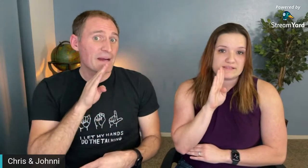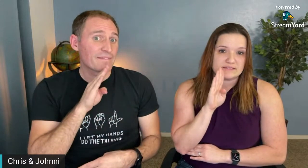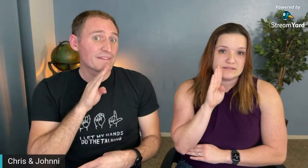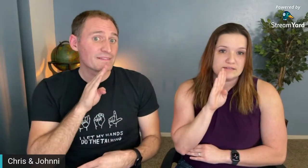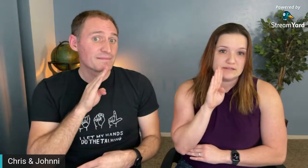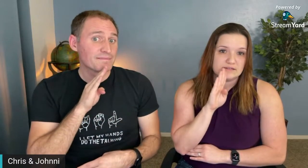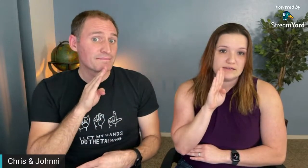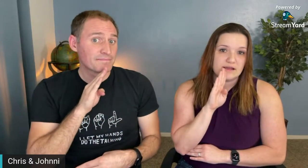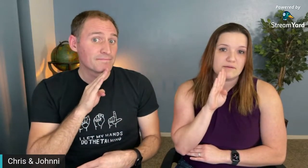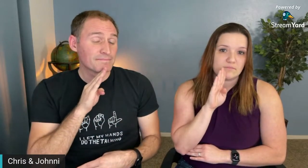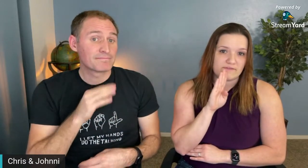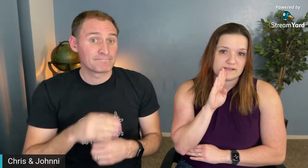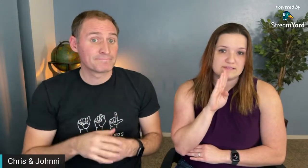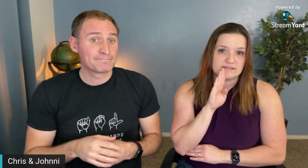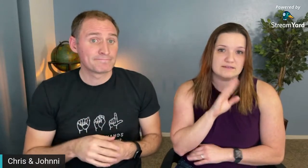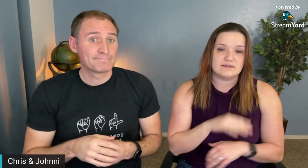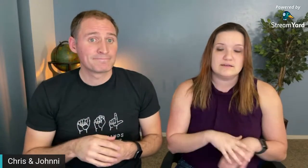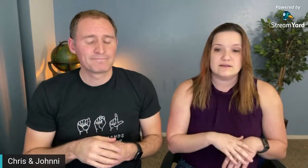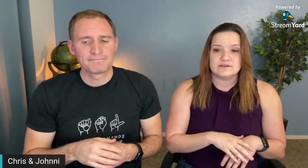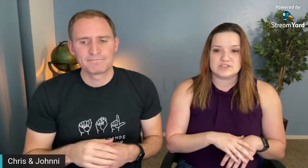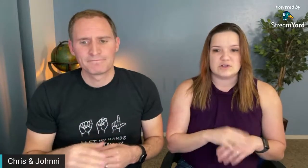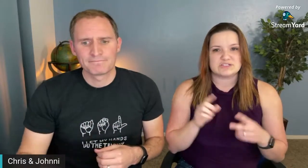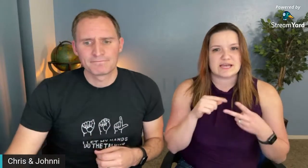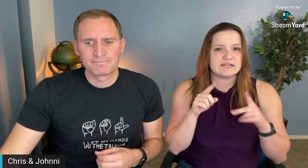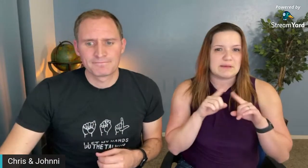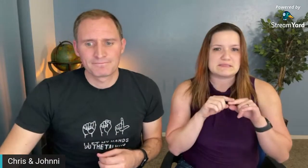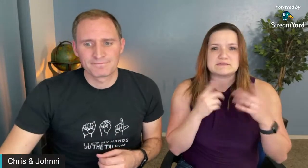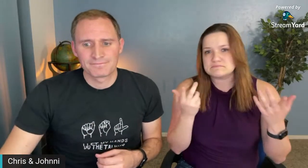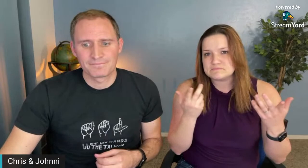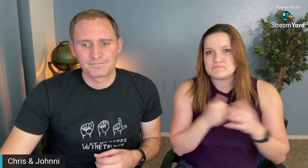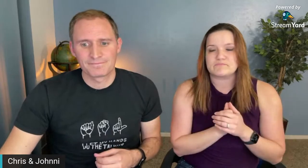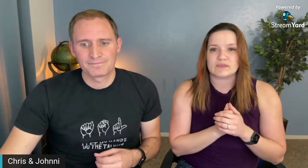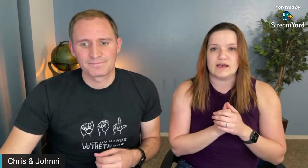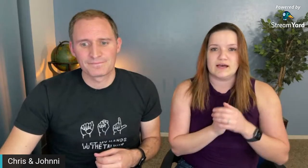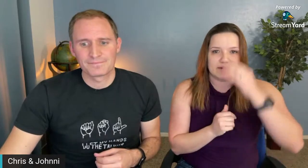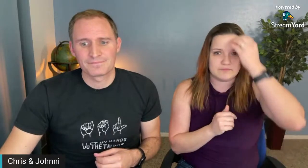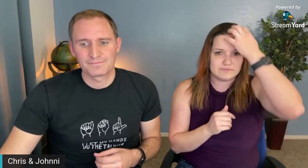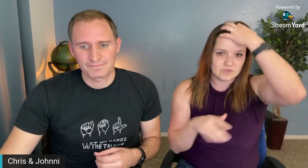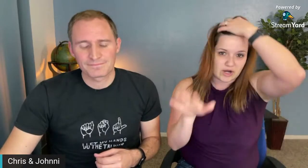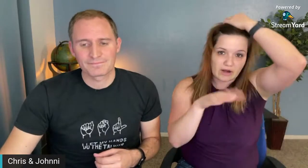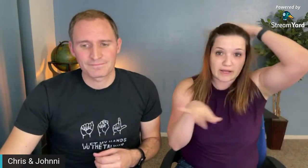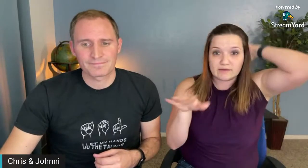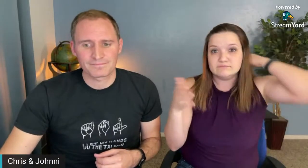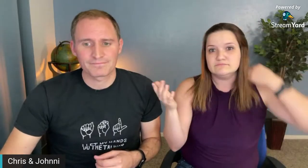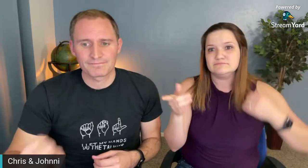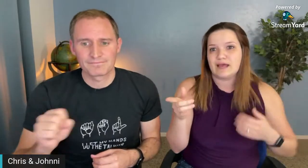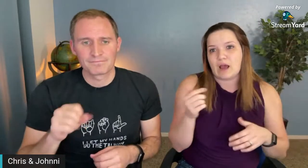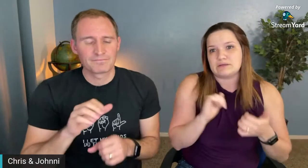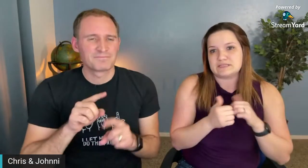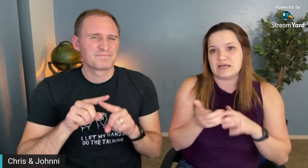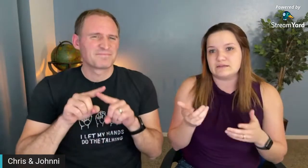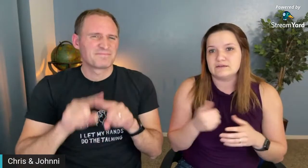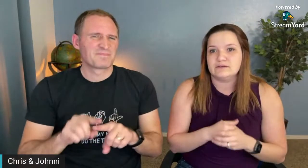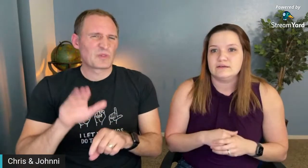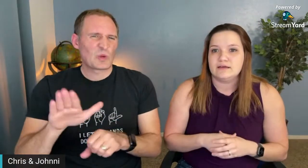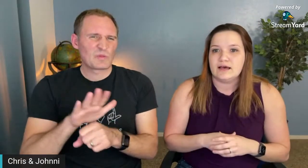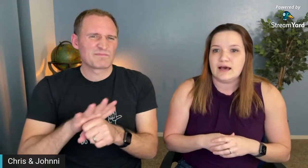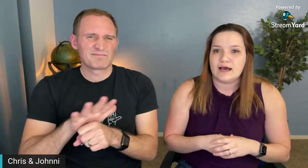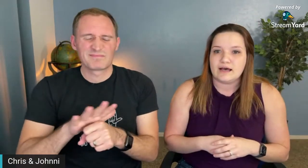breakfast. Breakfast. So it just kind of depends. Your area, how it's signed.